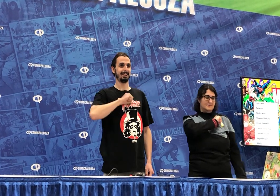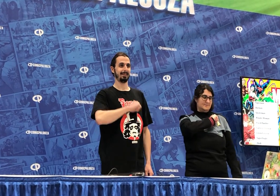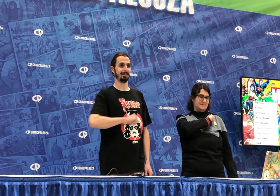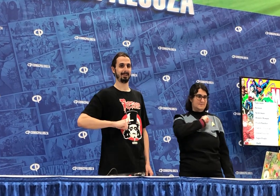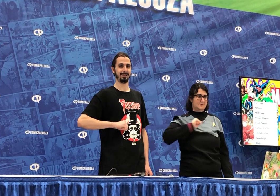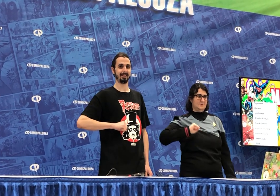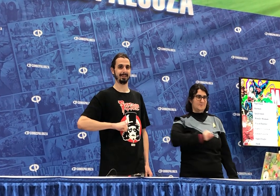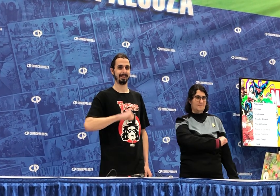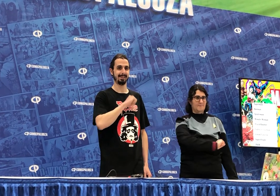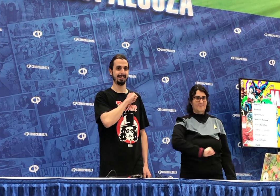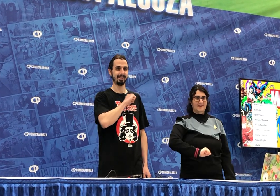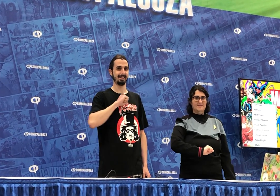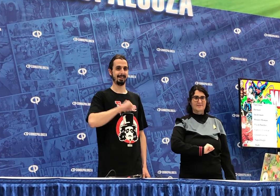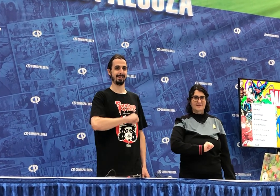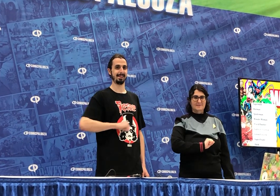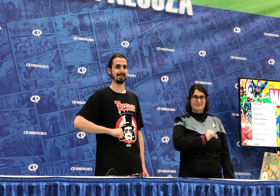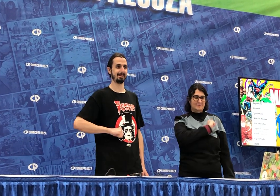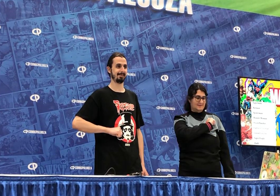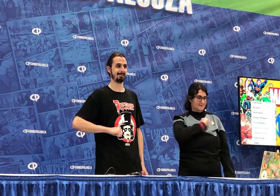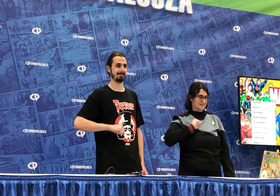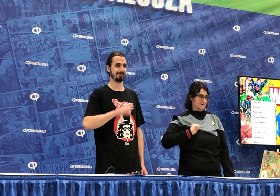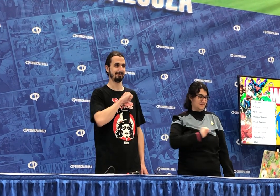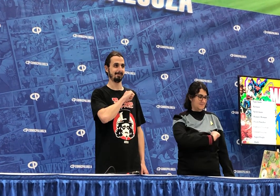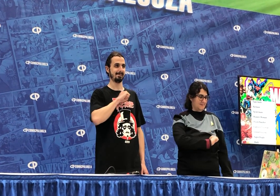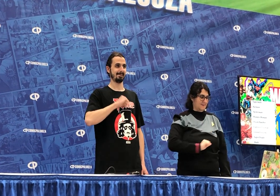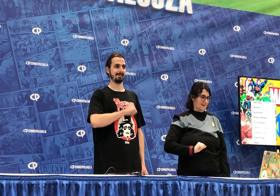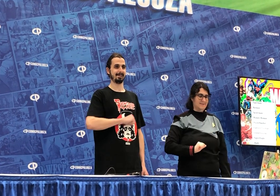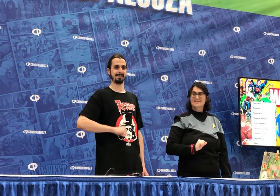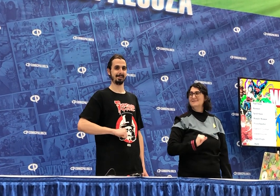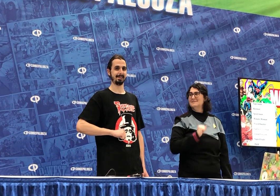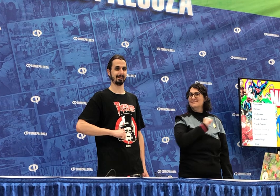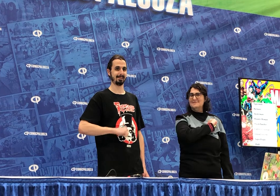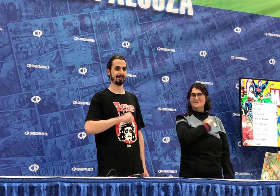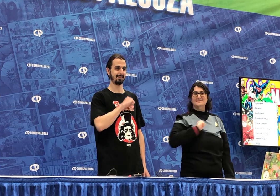S hand shape and you do it across your chest like the emblem for Superman.